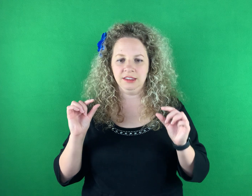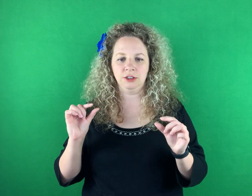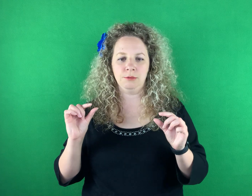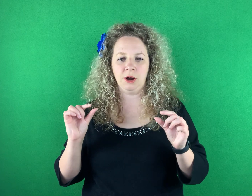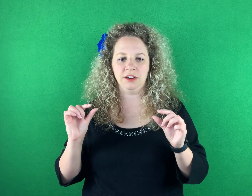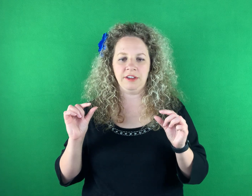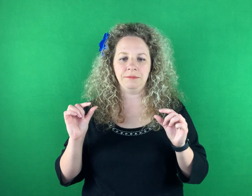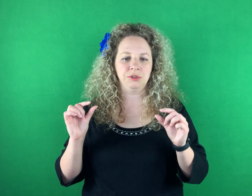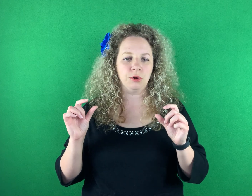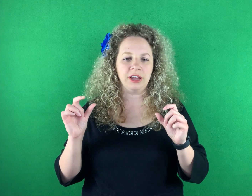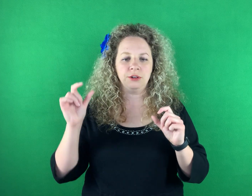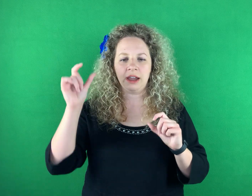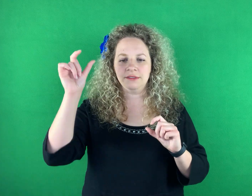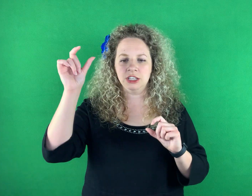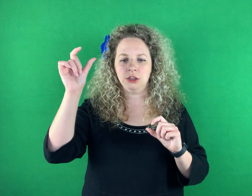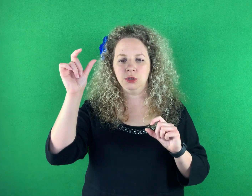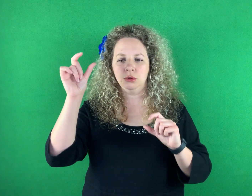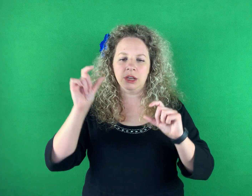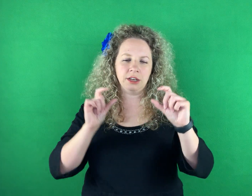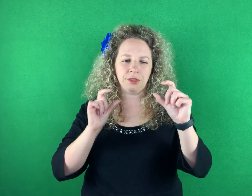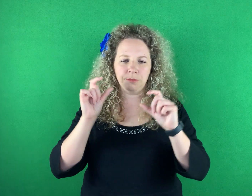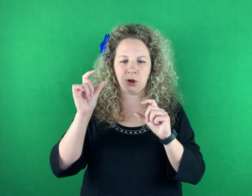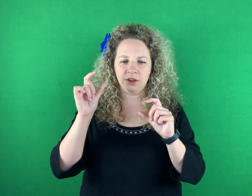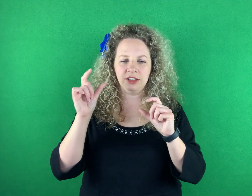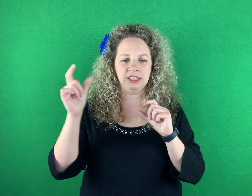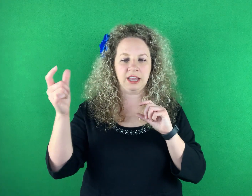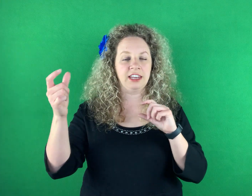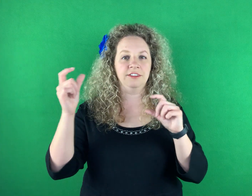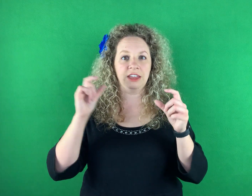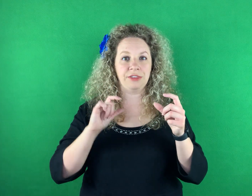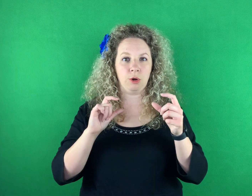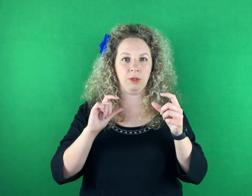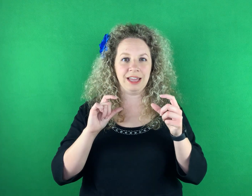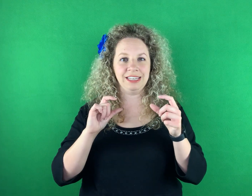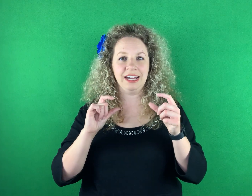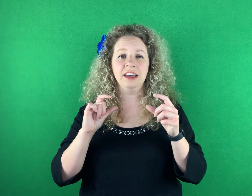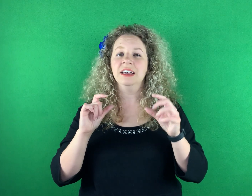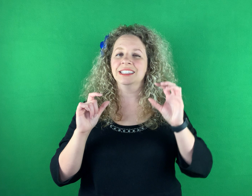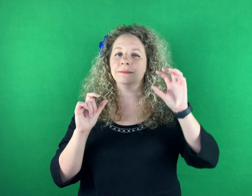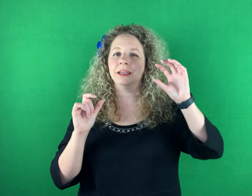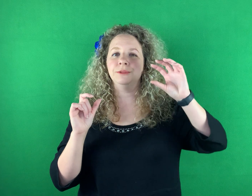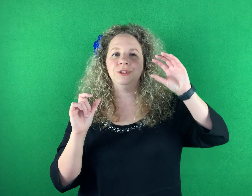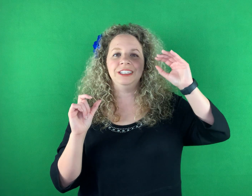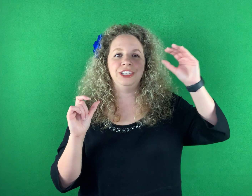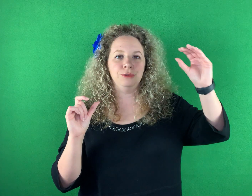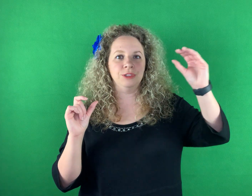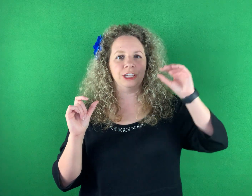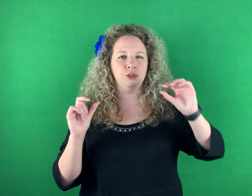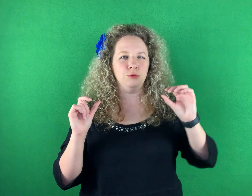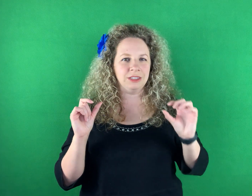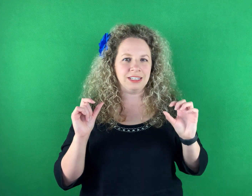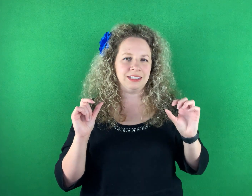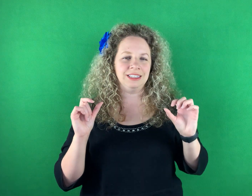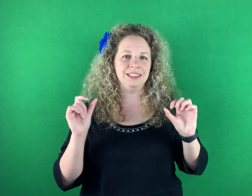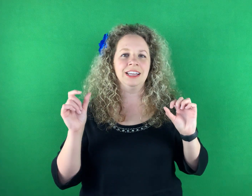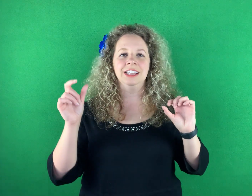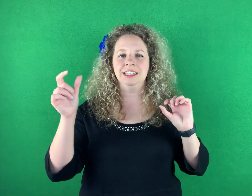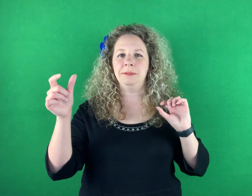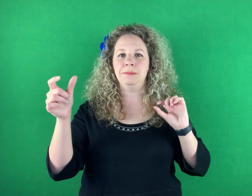little part of it. So I don't have to include another part of it to kind of get the whole idea. Sometimes you need to use like 2 sentences to be able